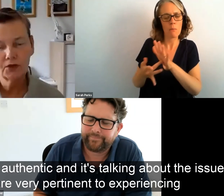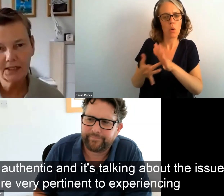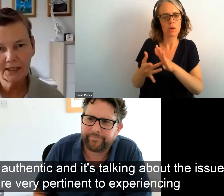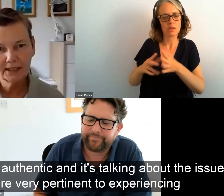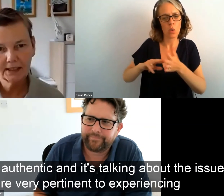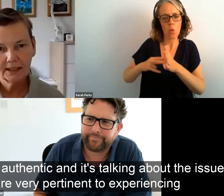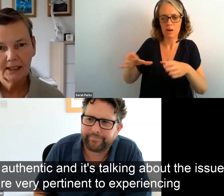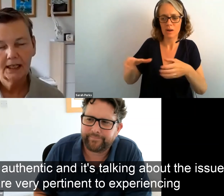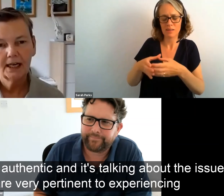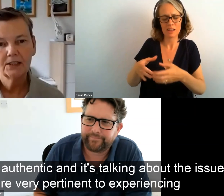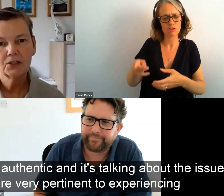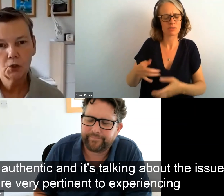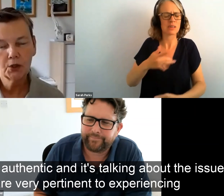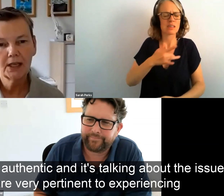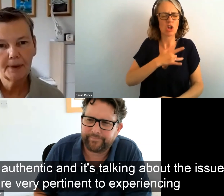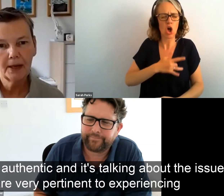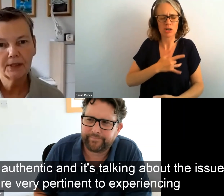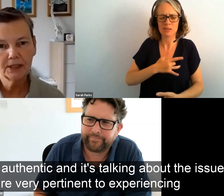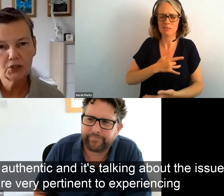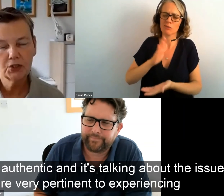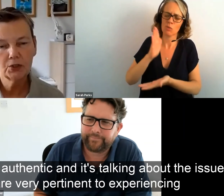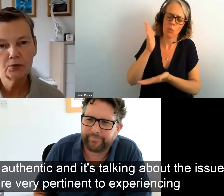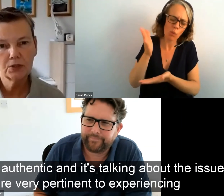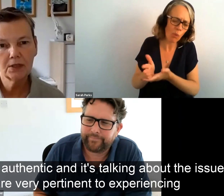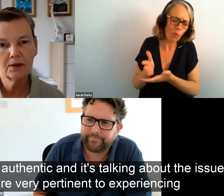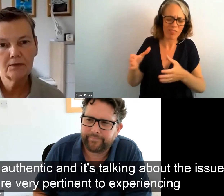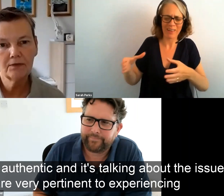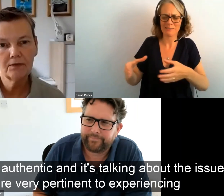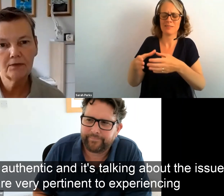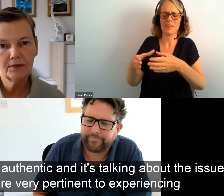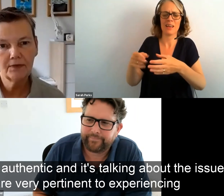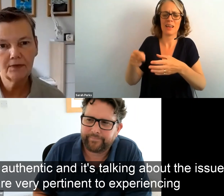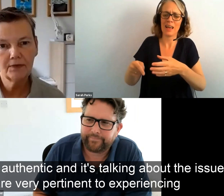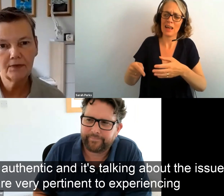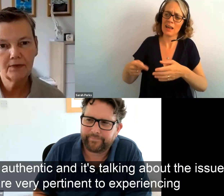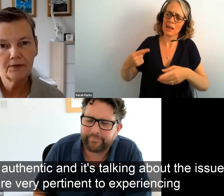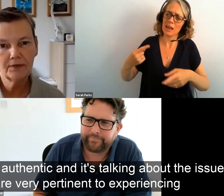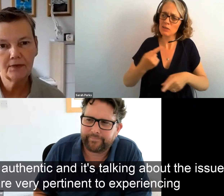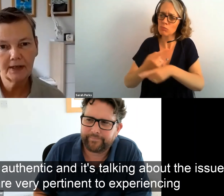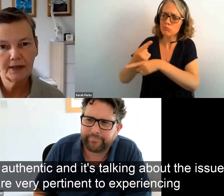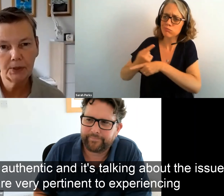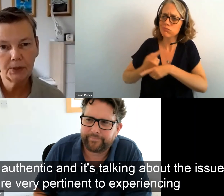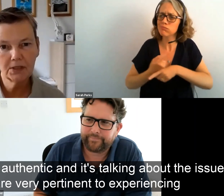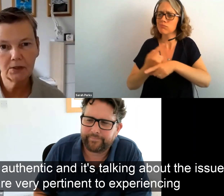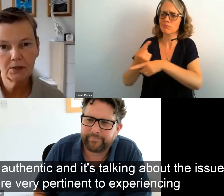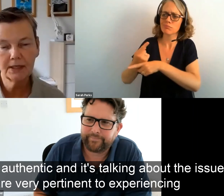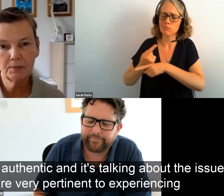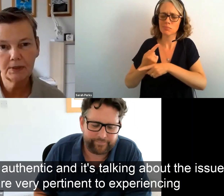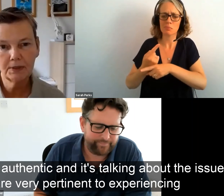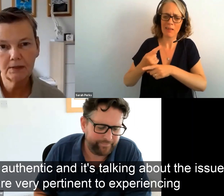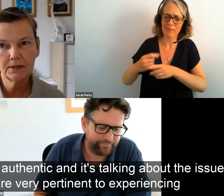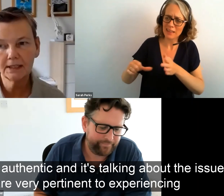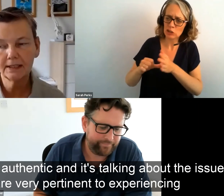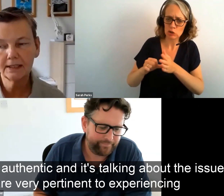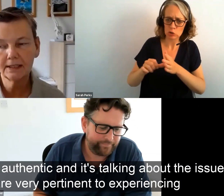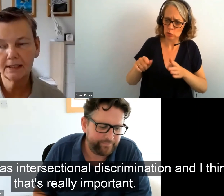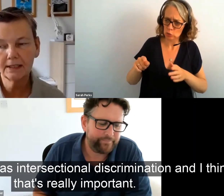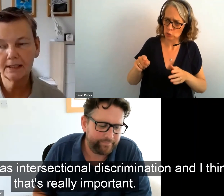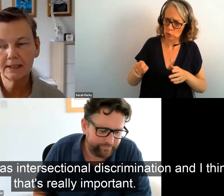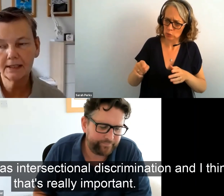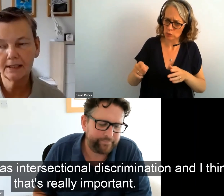It's honest and it's authentic, and it's talking about the issues that are very pertinent to